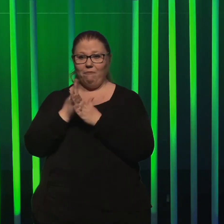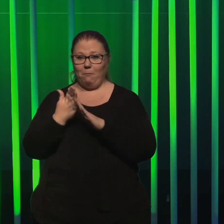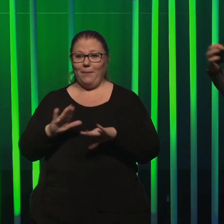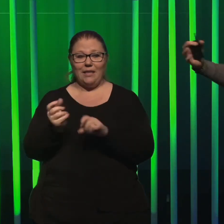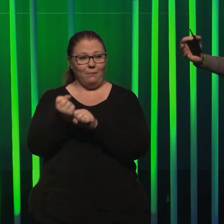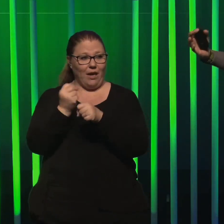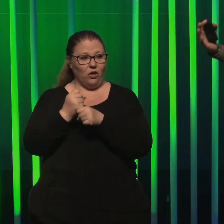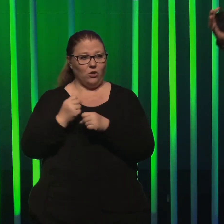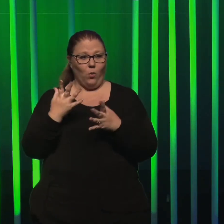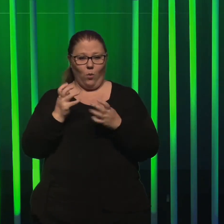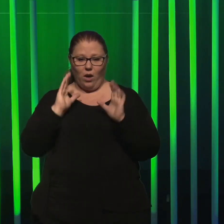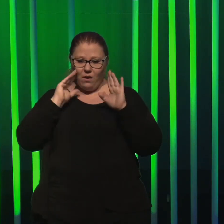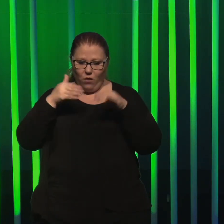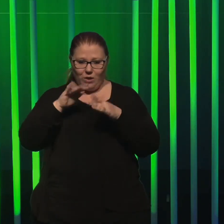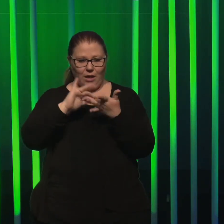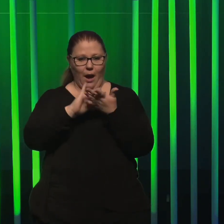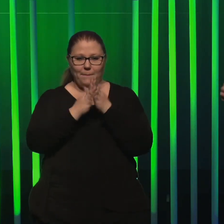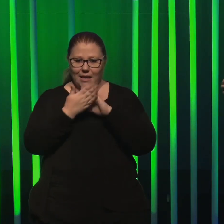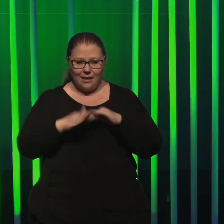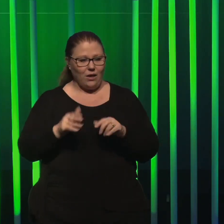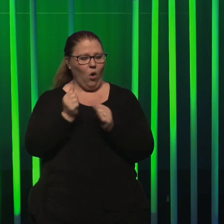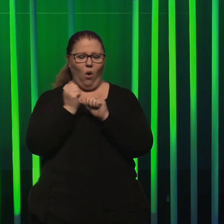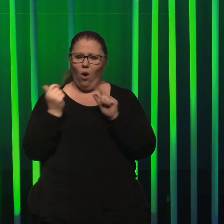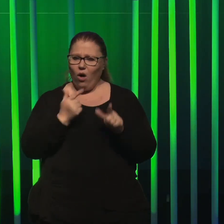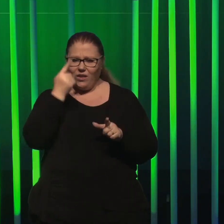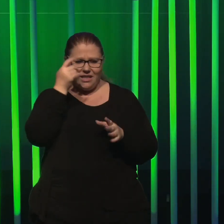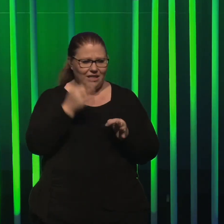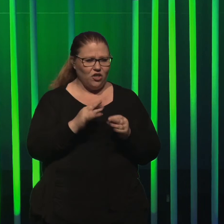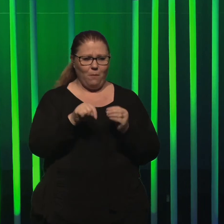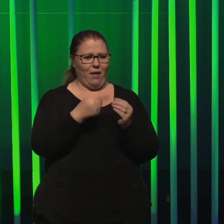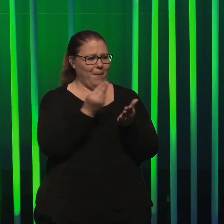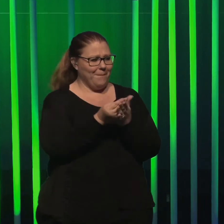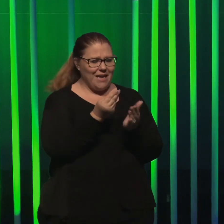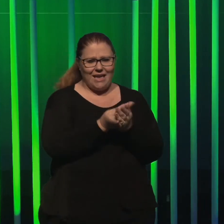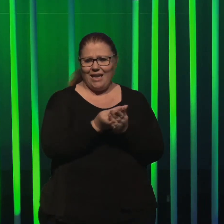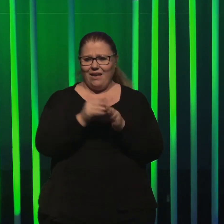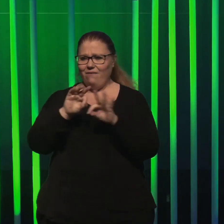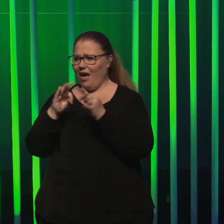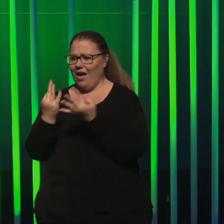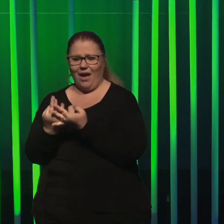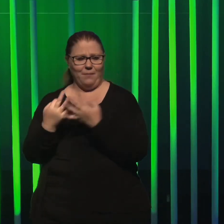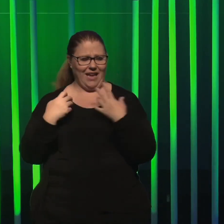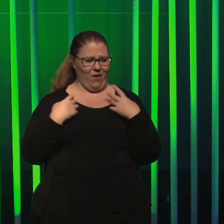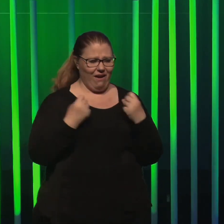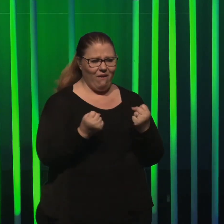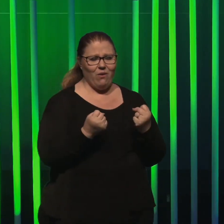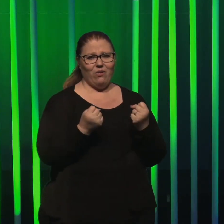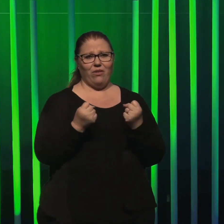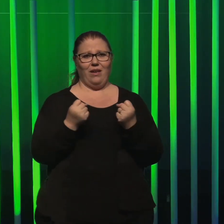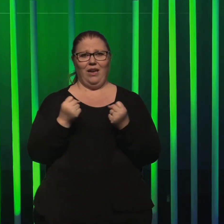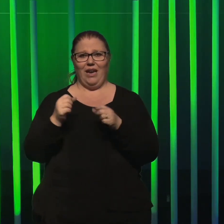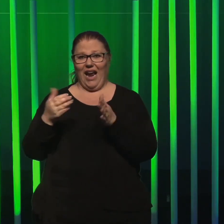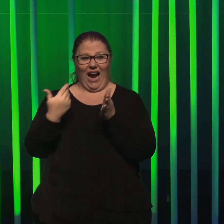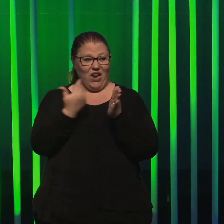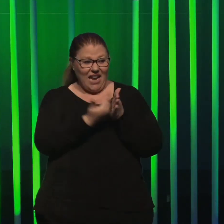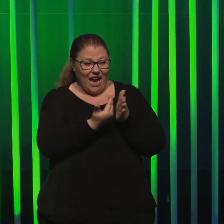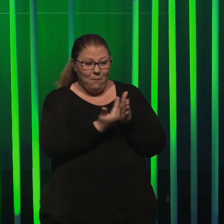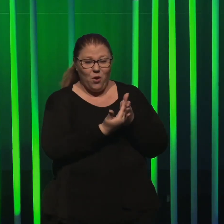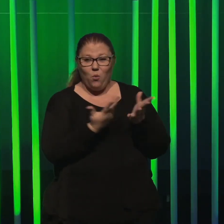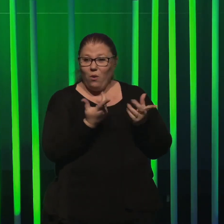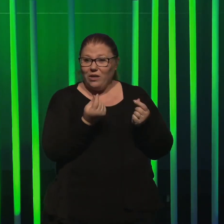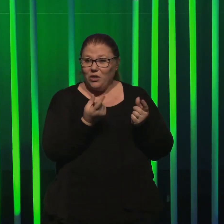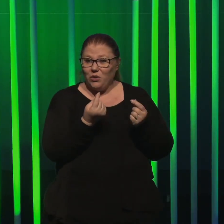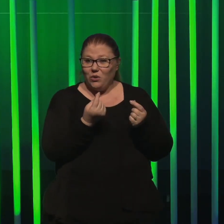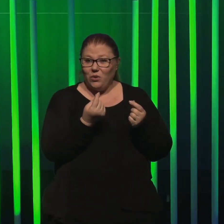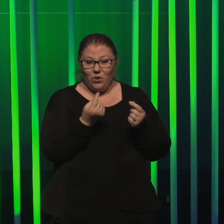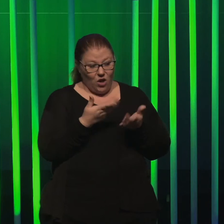of our lives to where every decision that we make about our money, our family, our health, our neighbor, what we do, whether